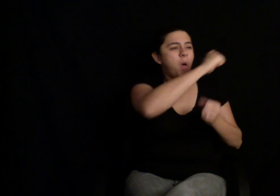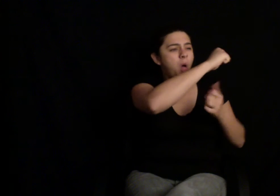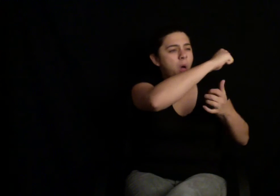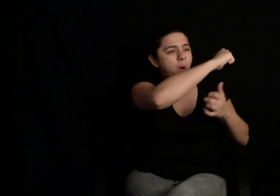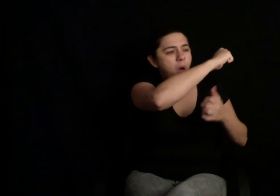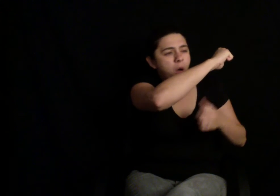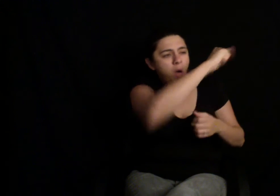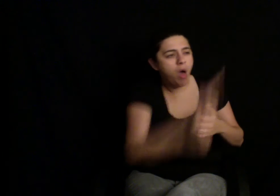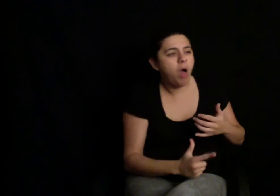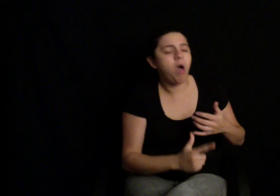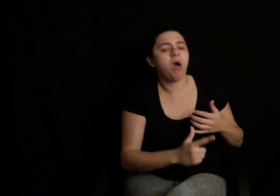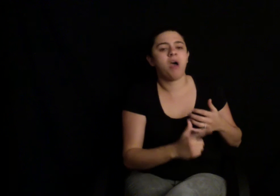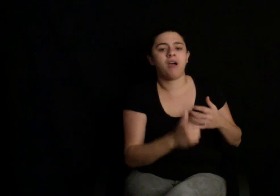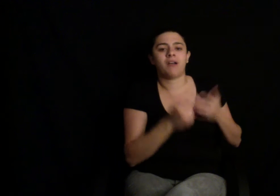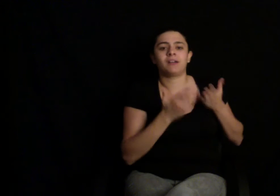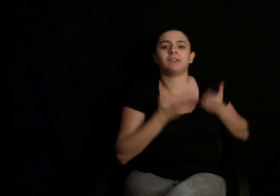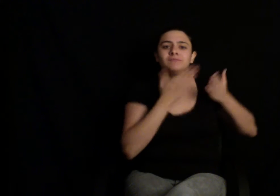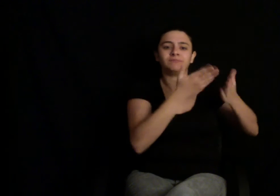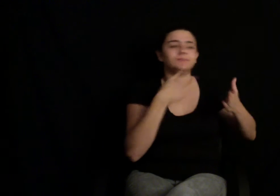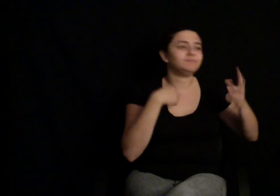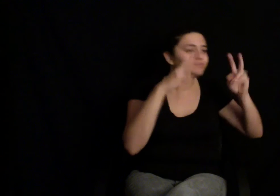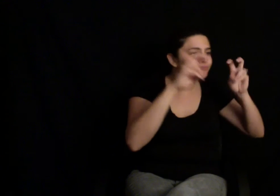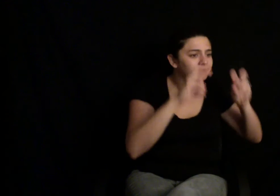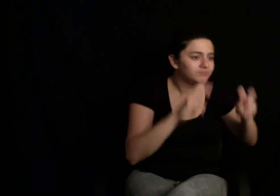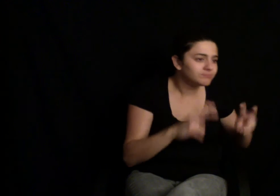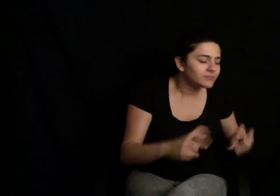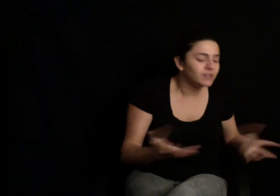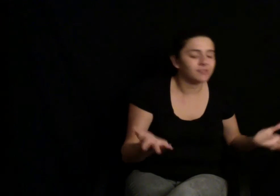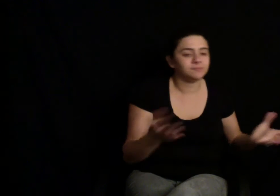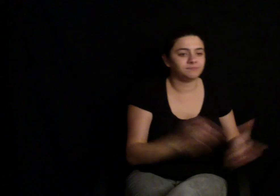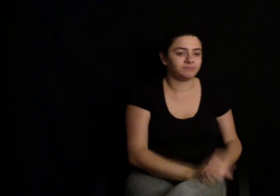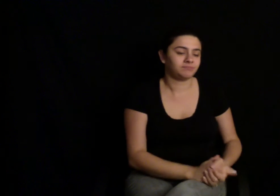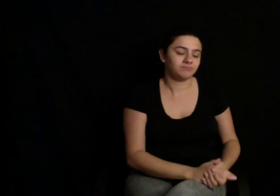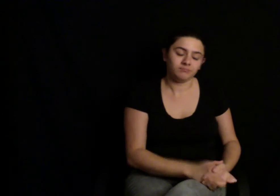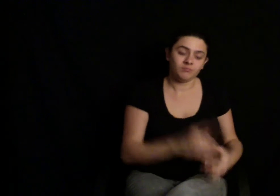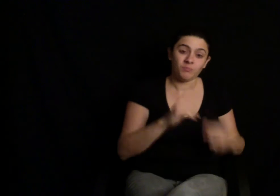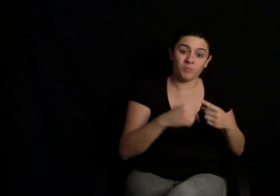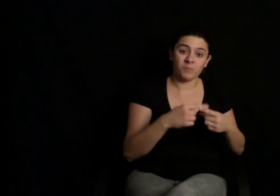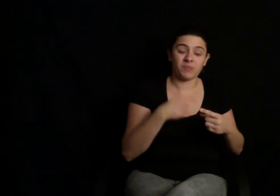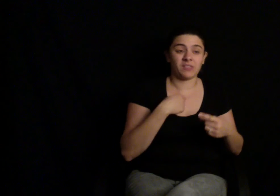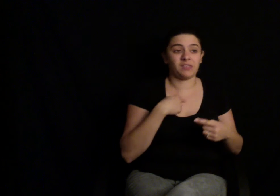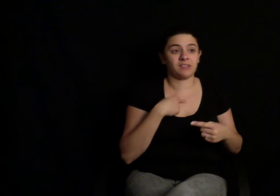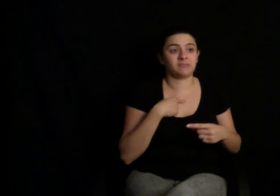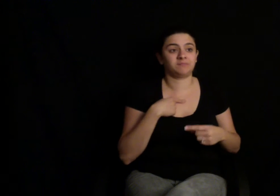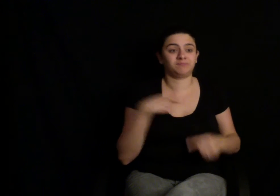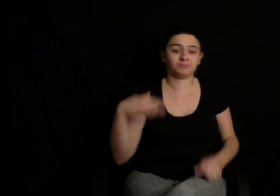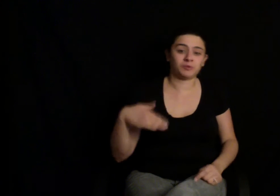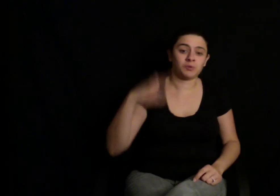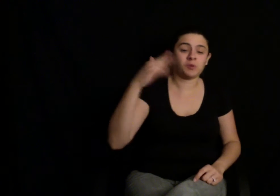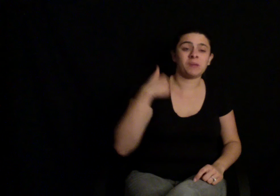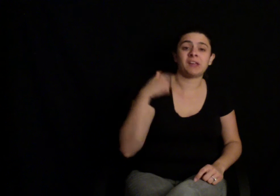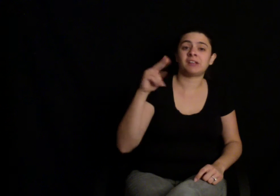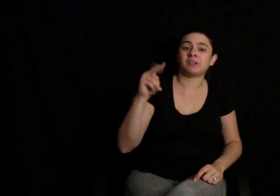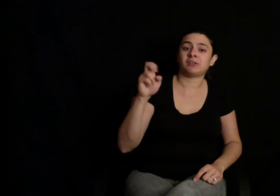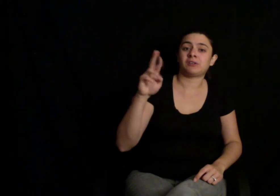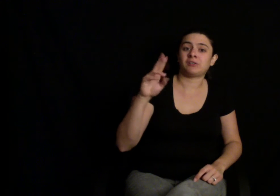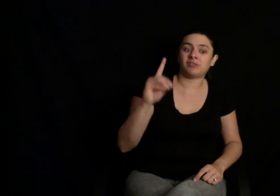a nerd. I was always a nerd in high school or middle school, and I never really was popular. And all of a sudden, I was